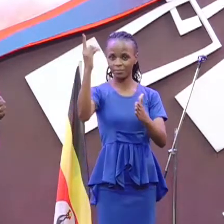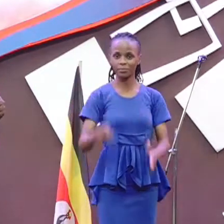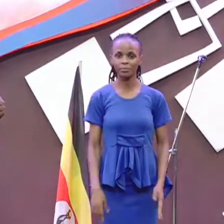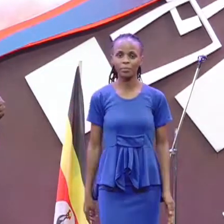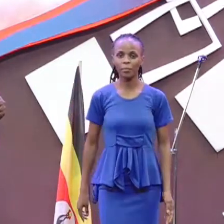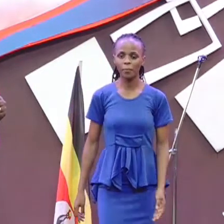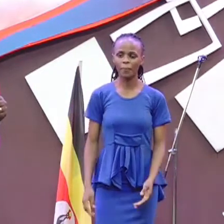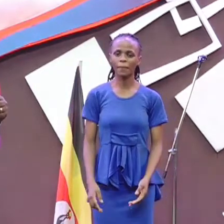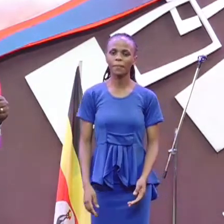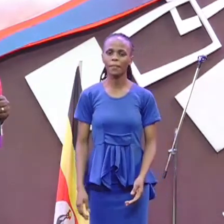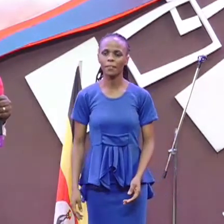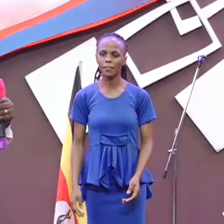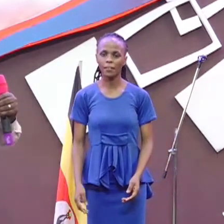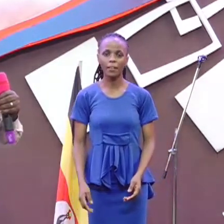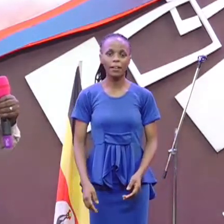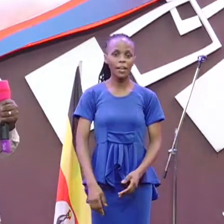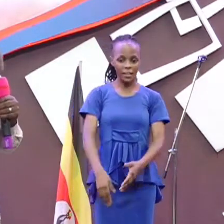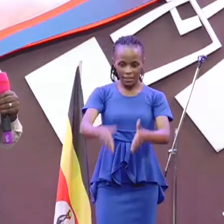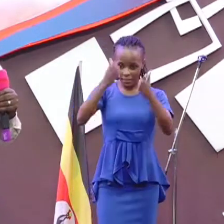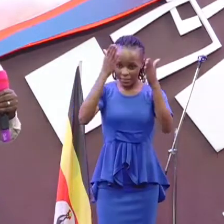grandfather, but they say his father David.